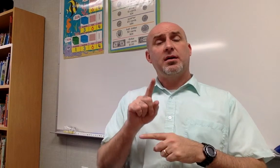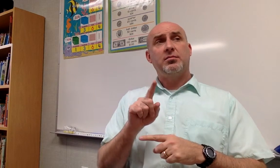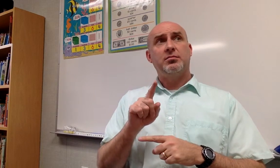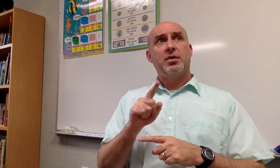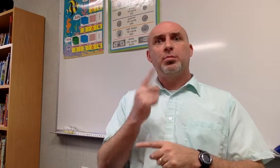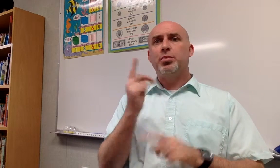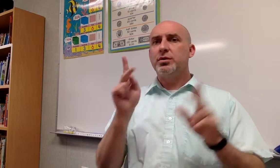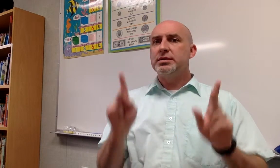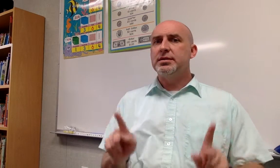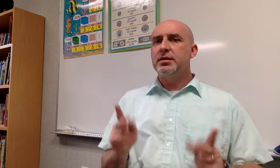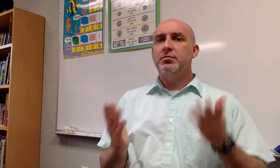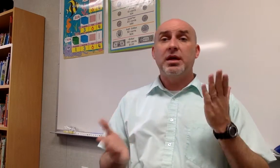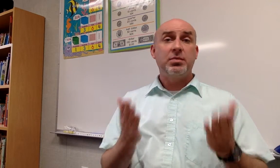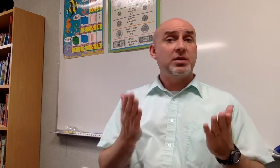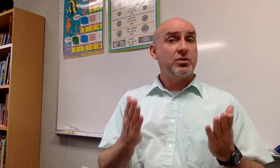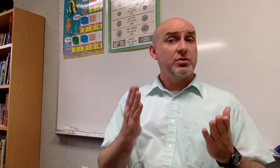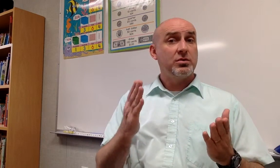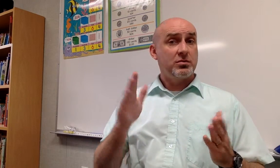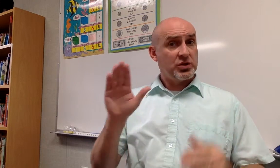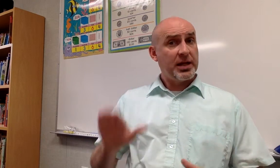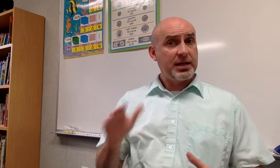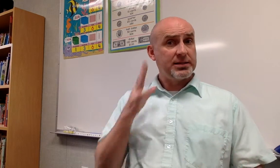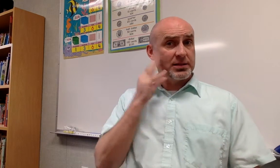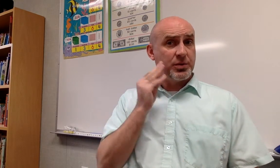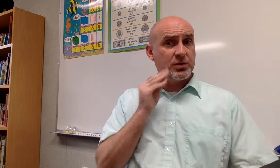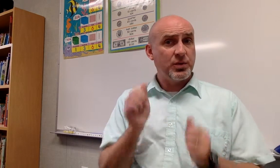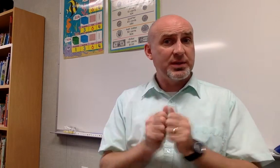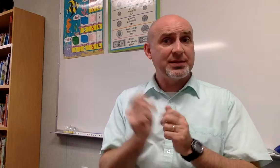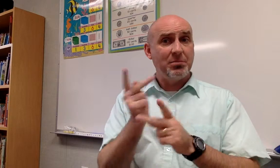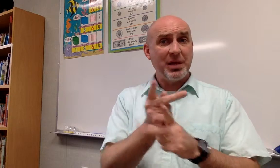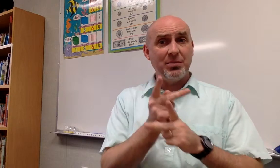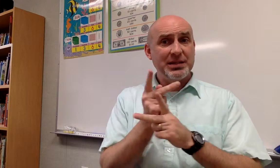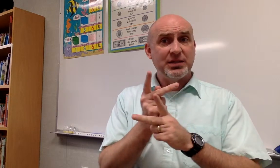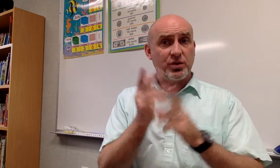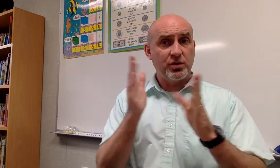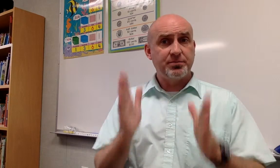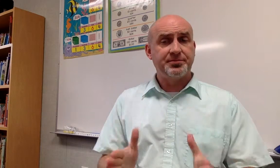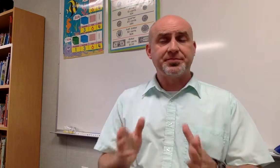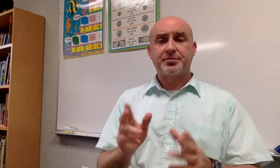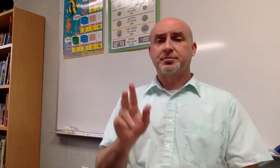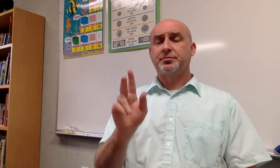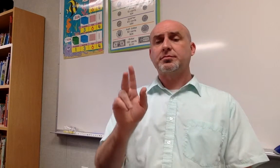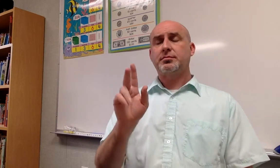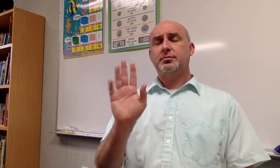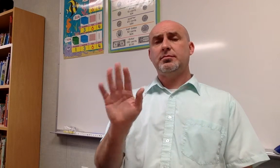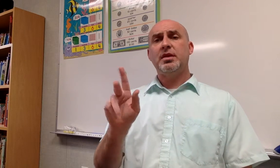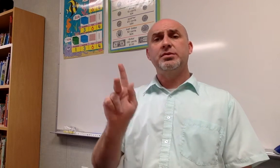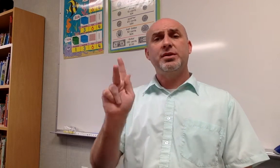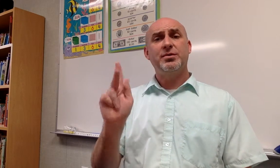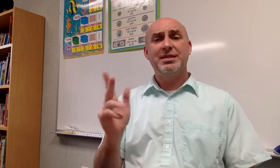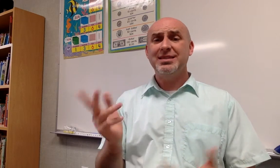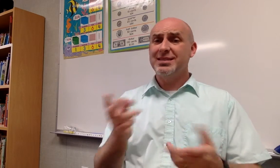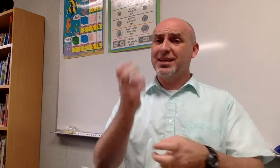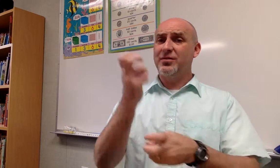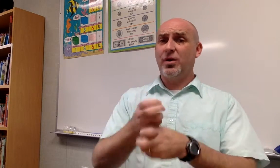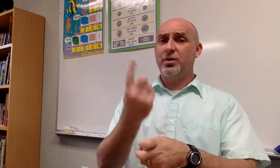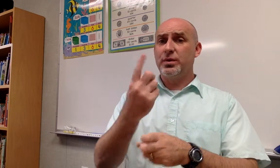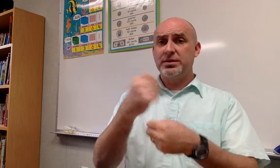a person that maybe your child has experience with is a babysitter. So this is kind of a hard one to